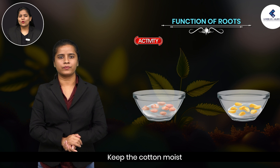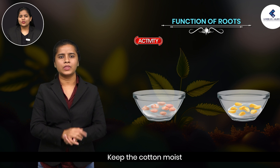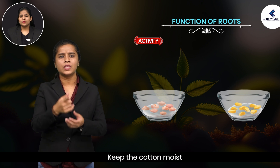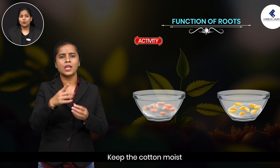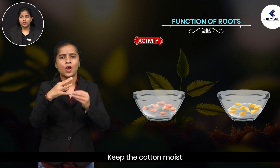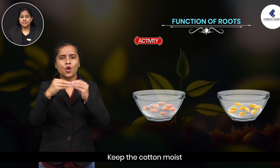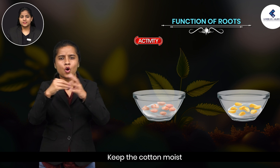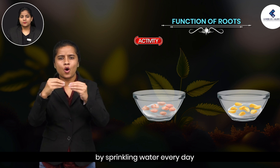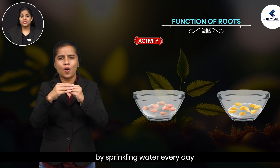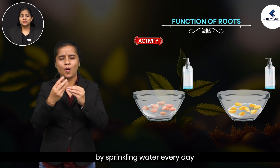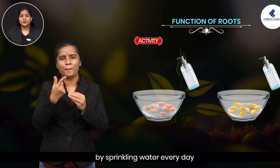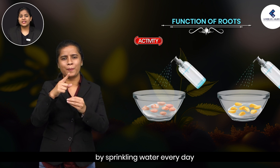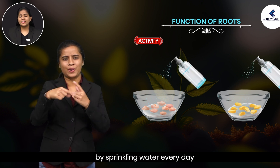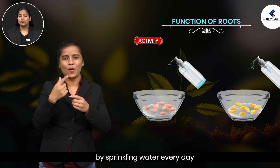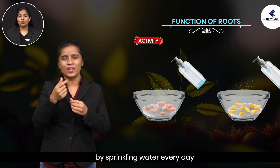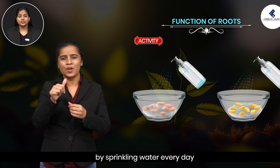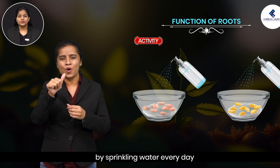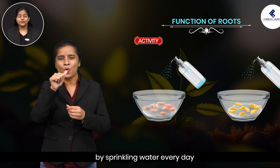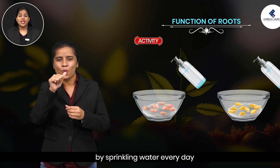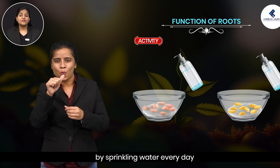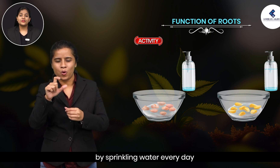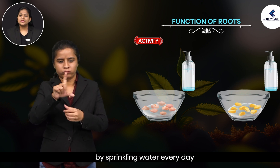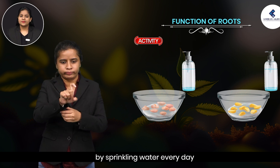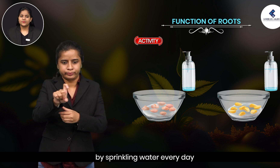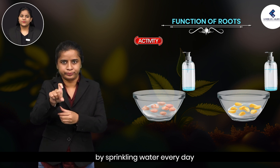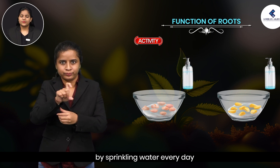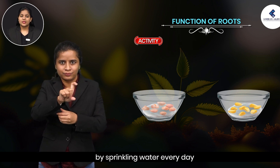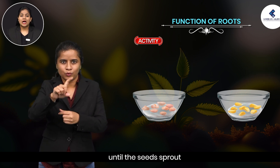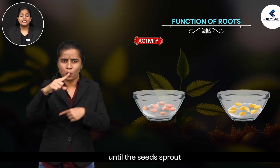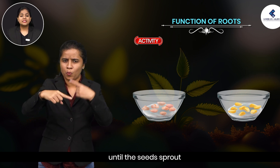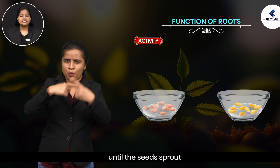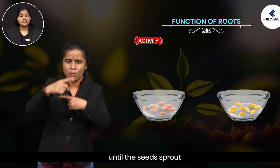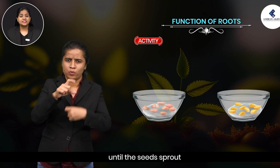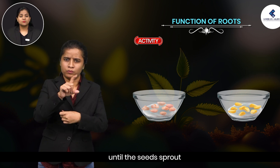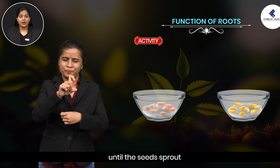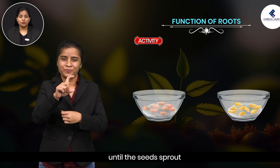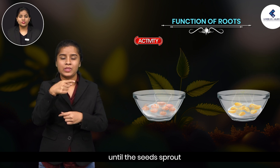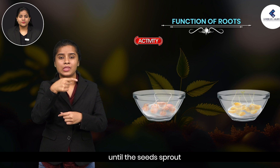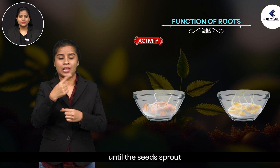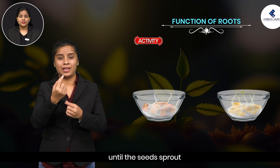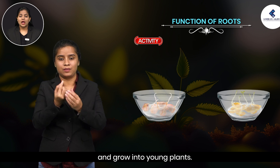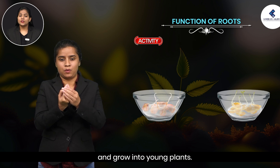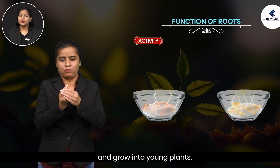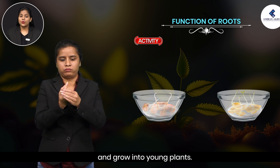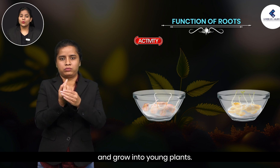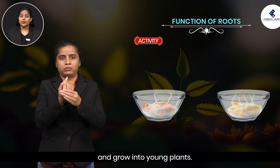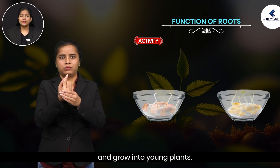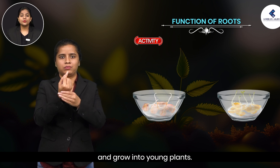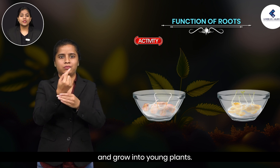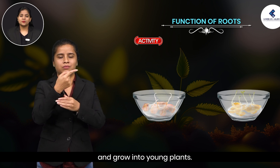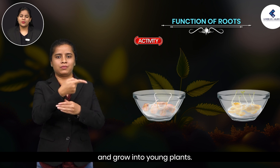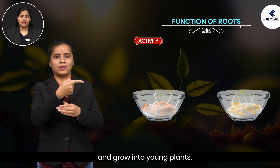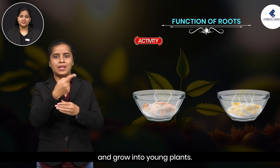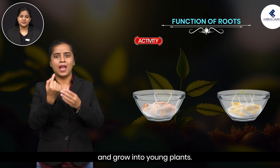Keep the cotton moist by sprinkling water every day until the seeds sprout and grow